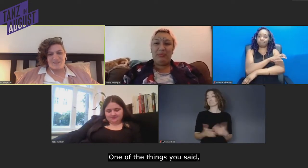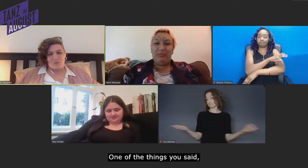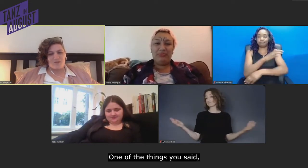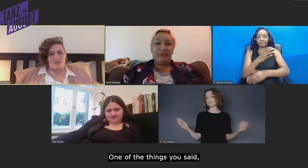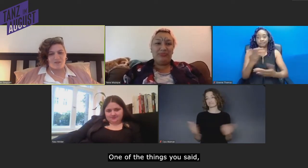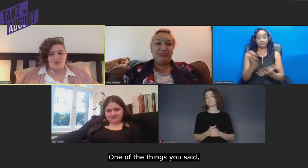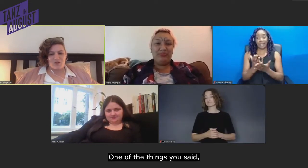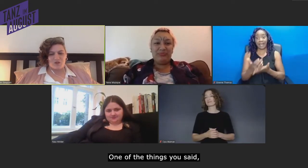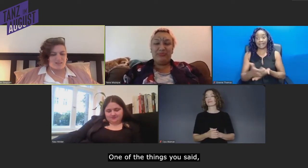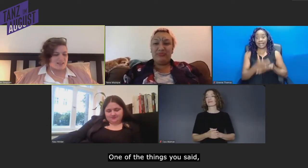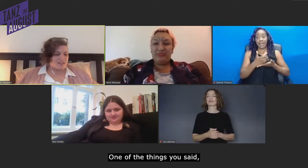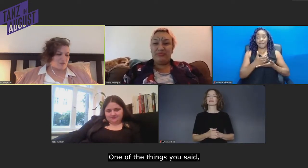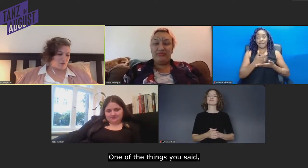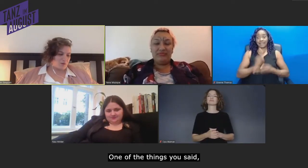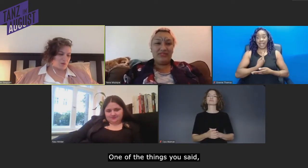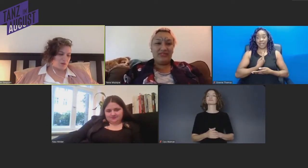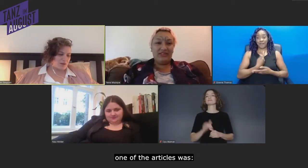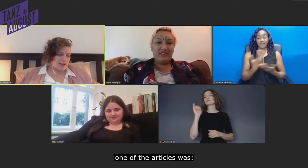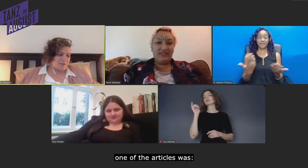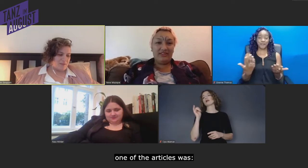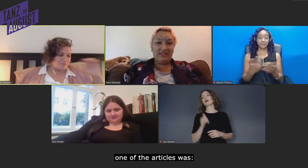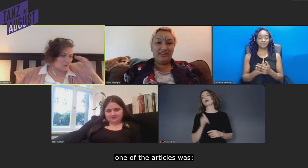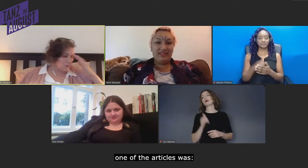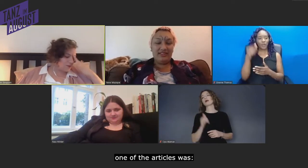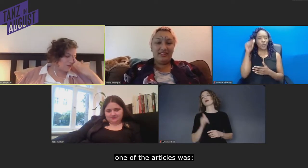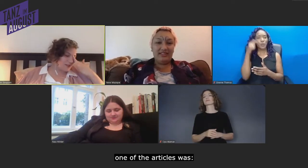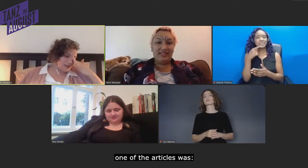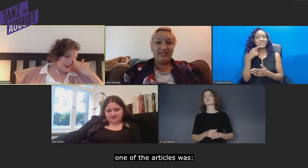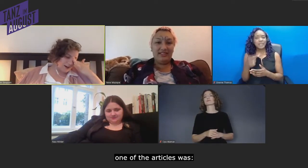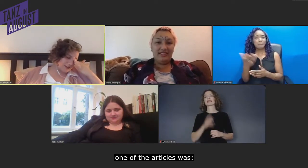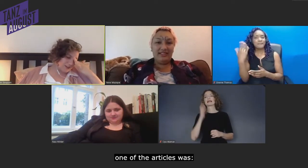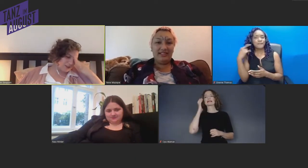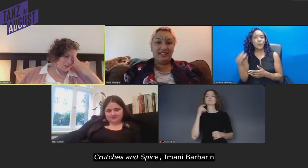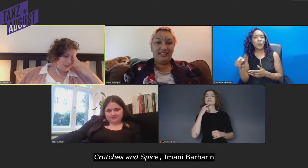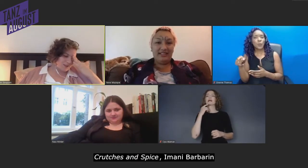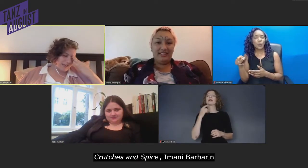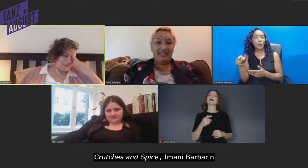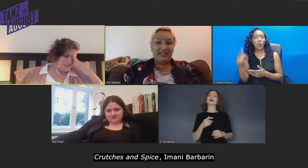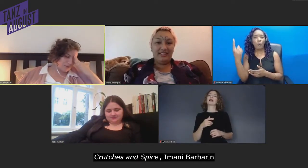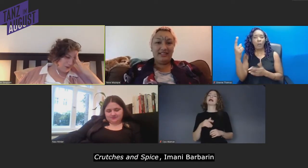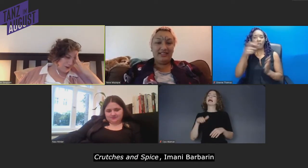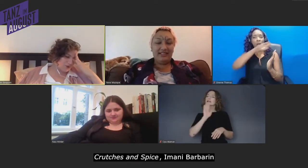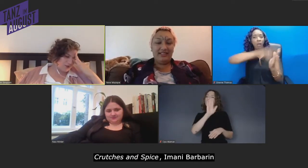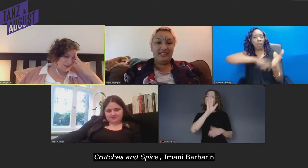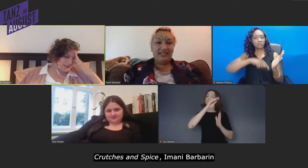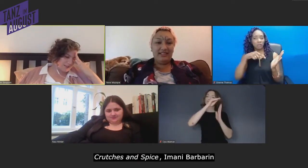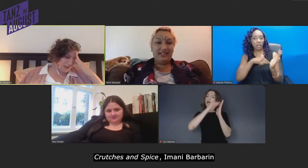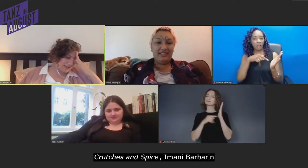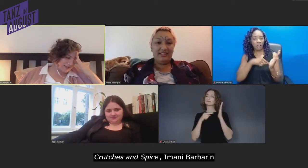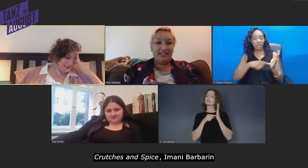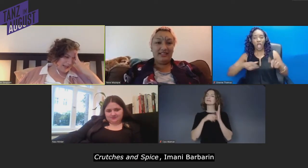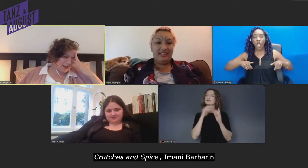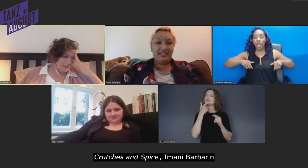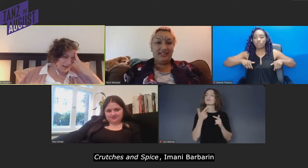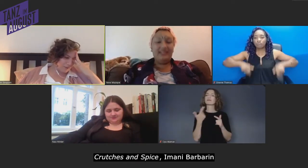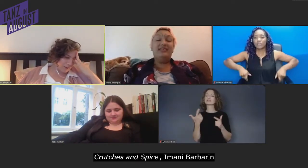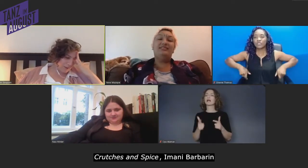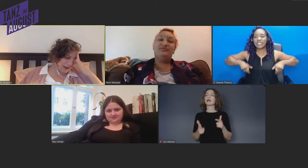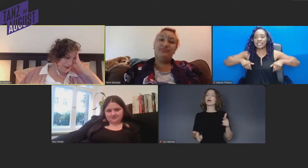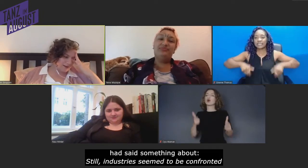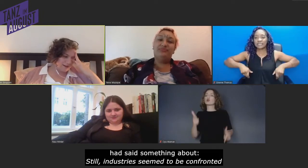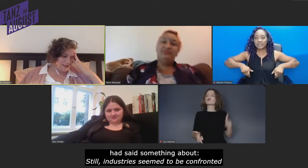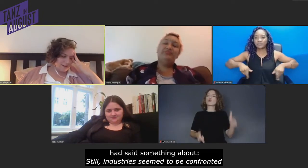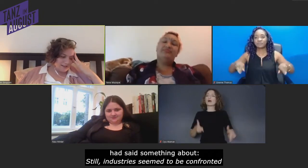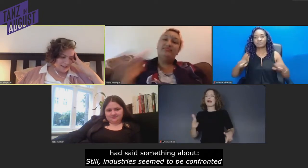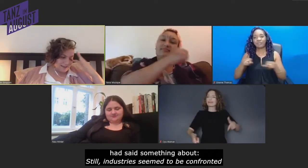And one of the things you said there also, one of the articles was Crutches and Spice. Imani